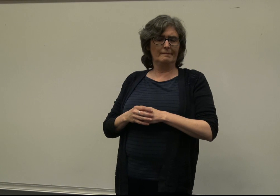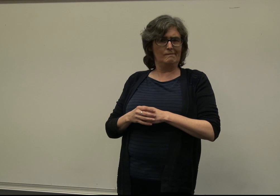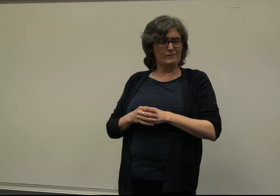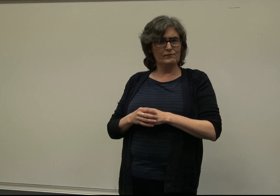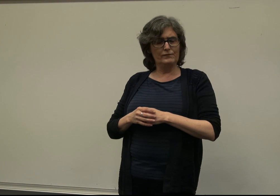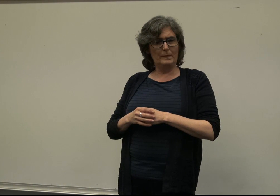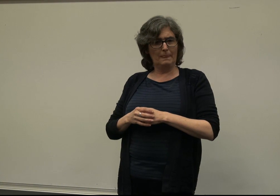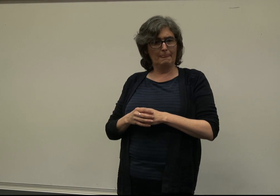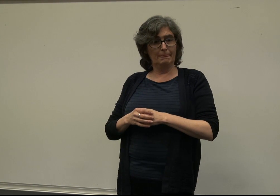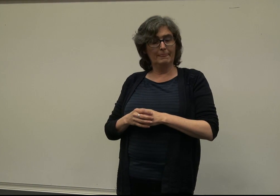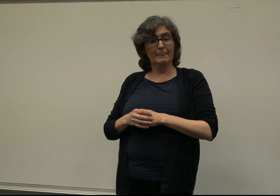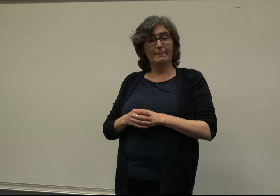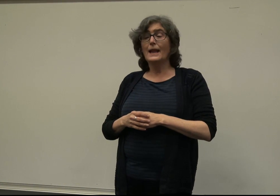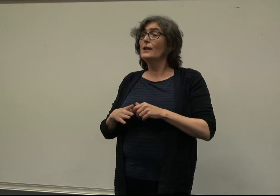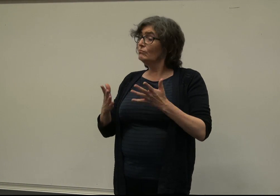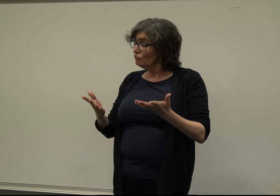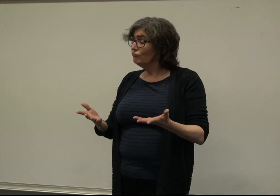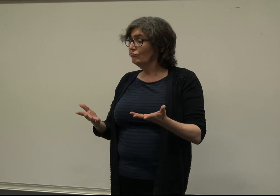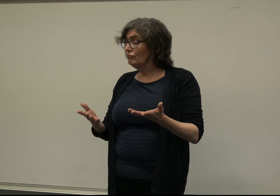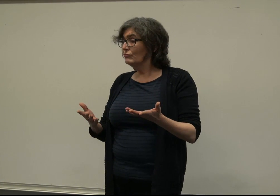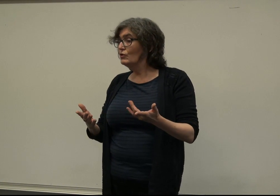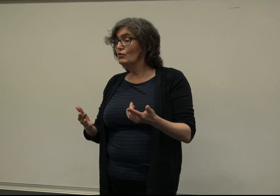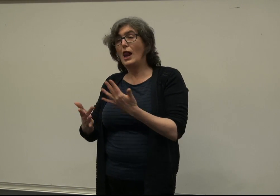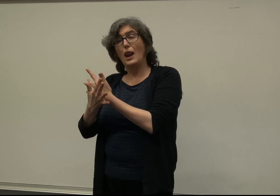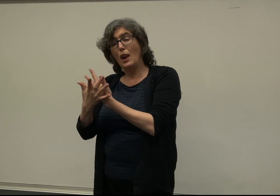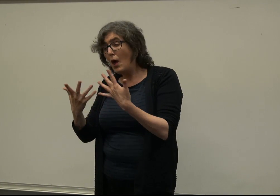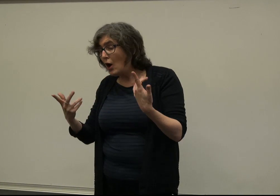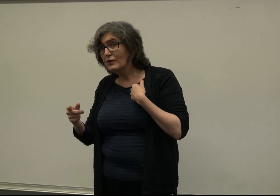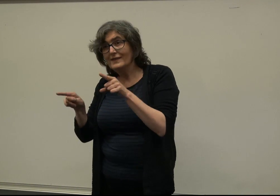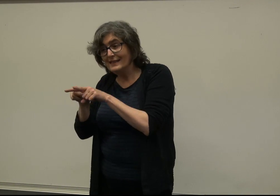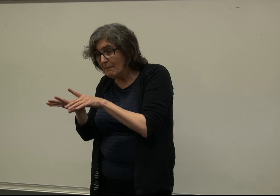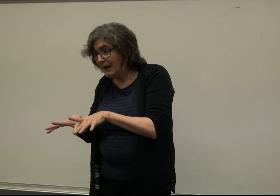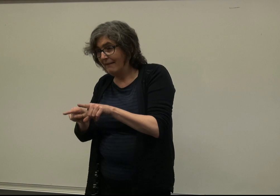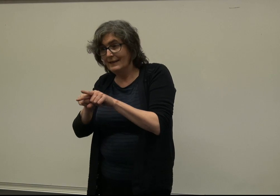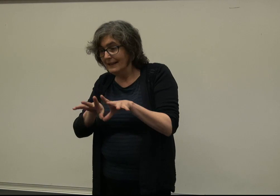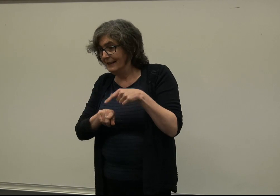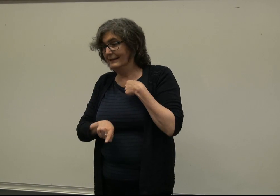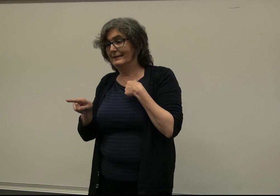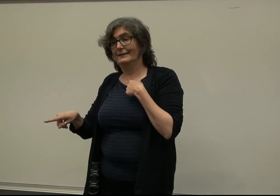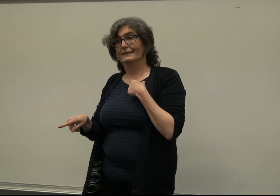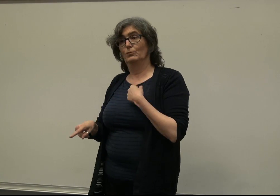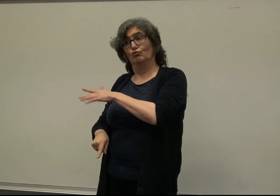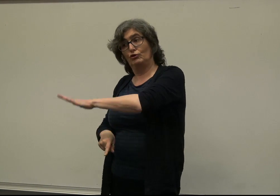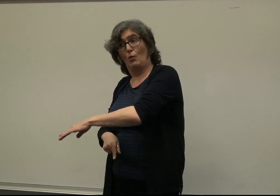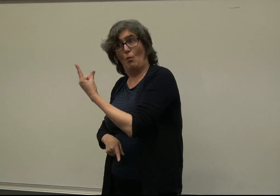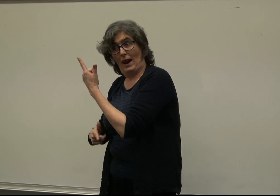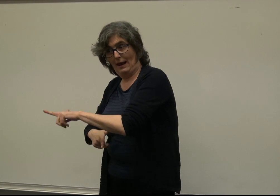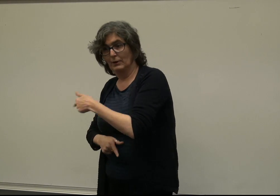language. But by and large, there are many more similarities than differences.